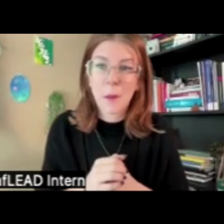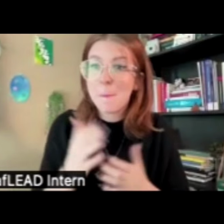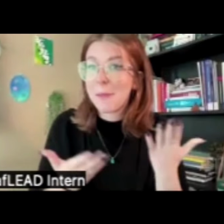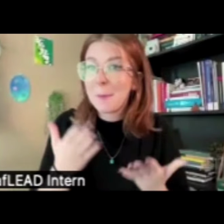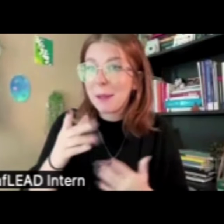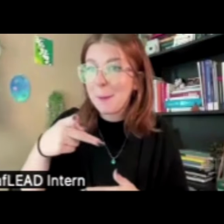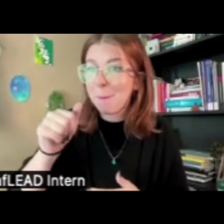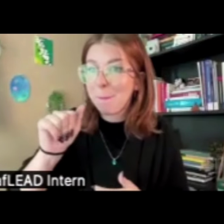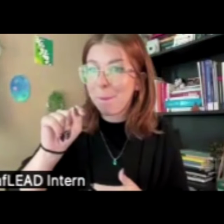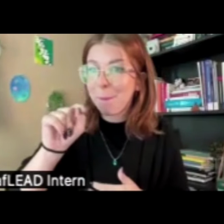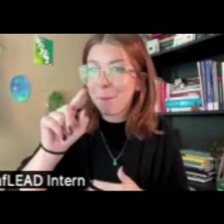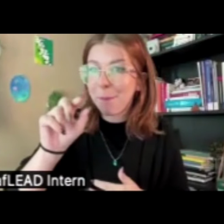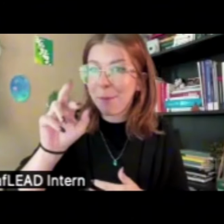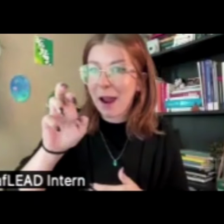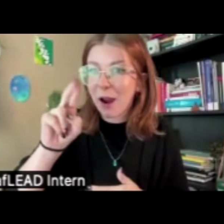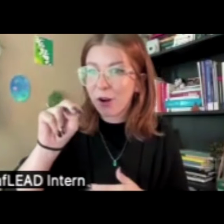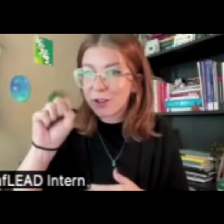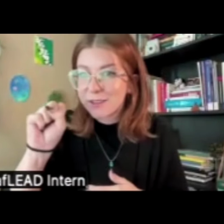the colors,